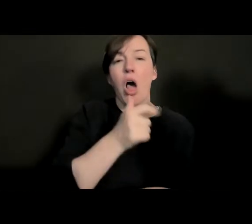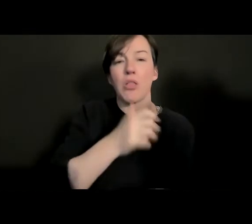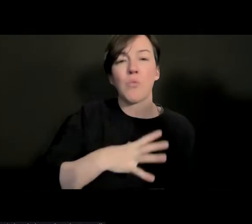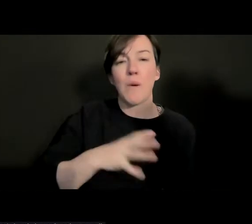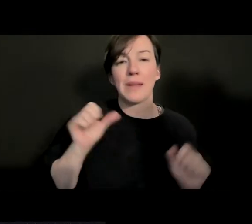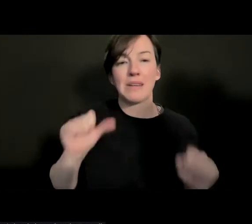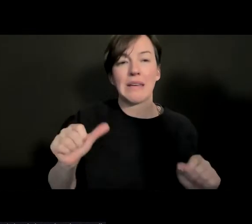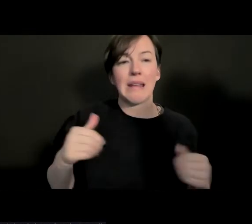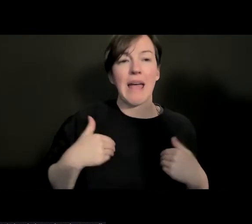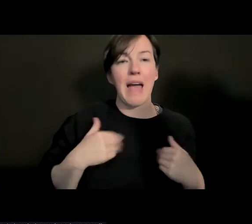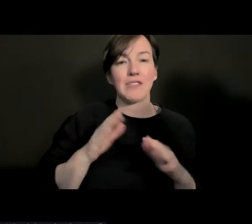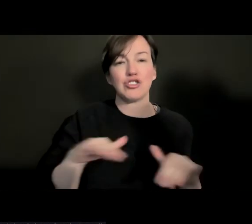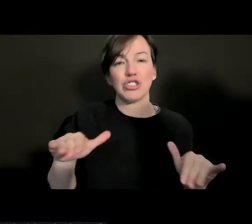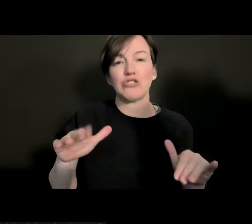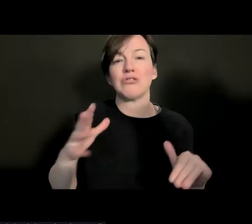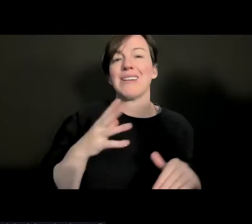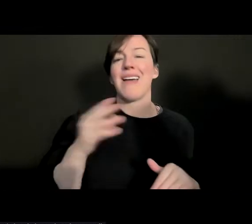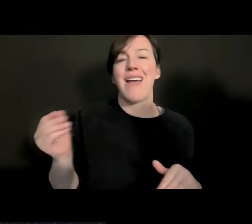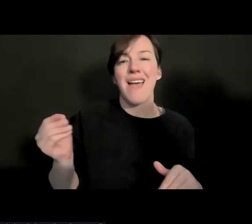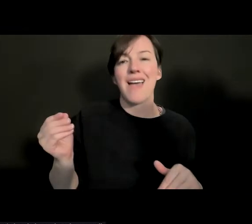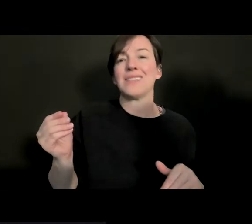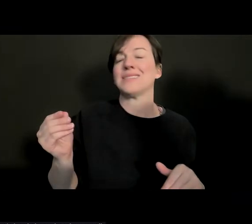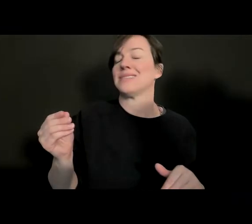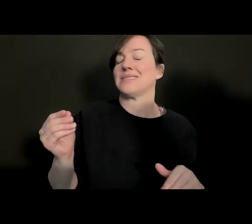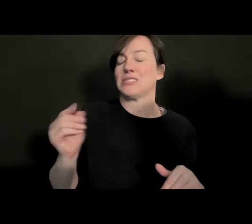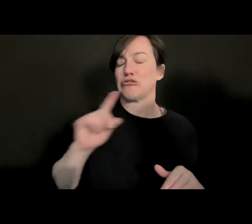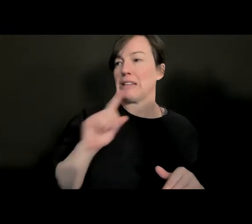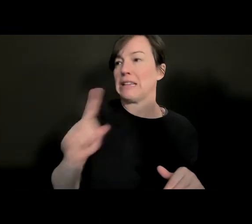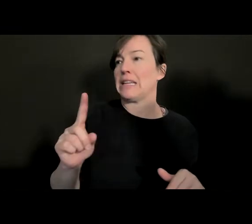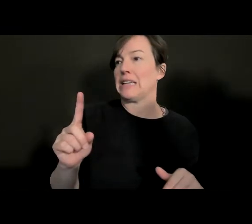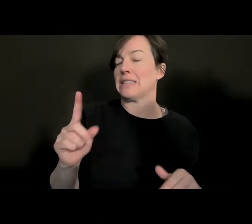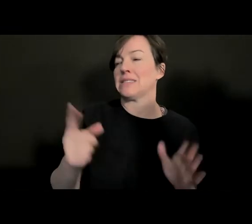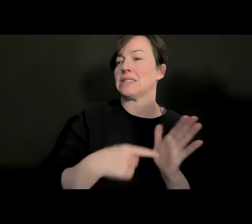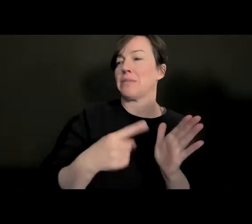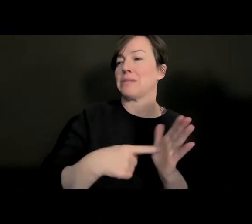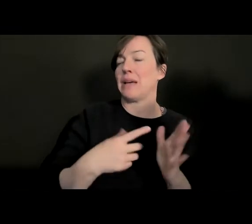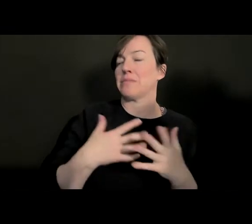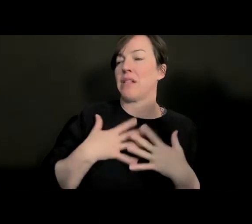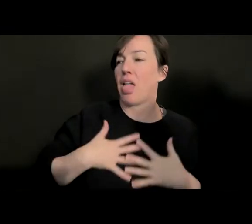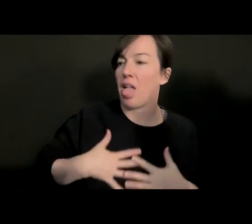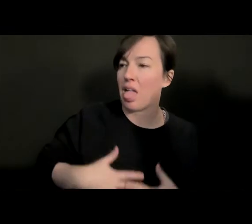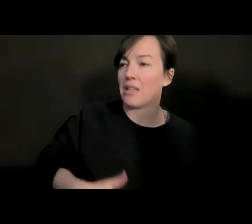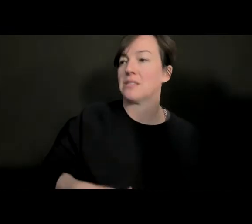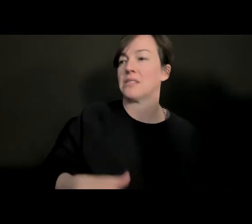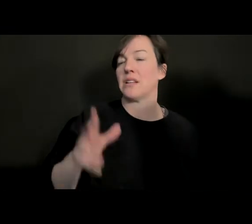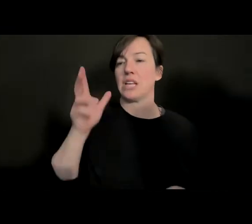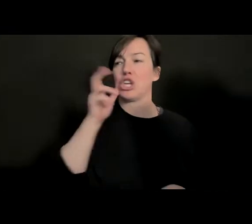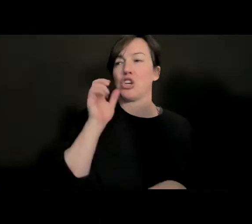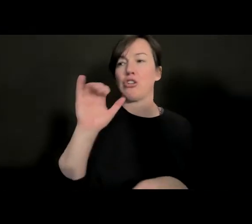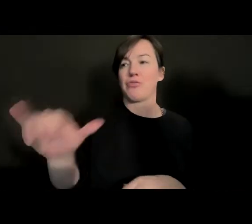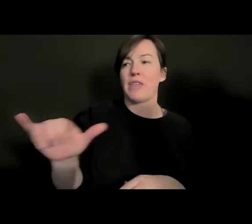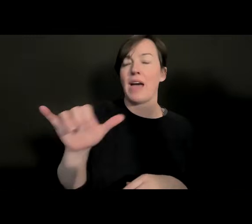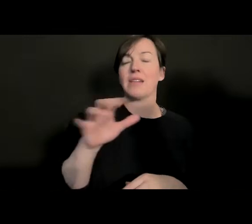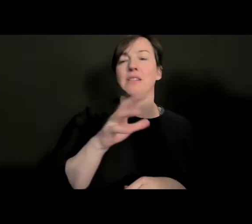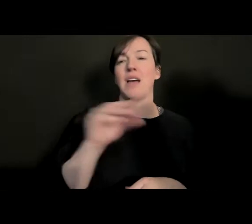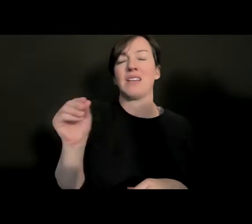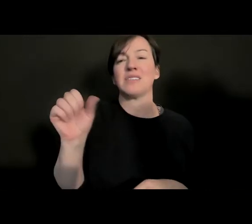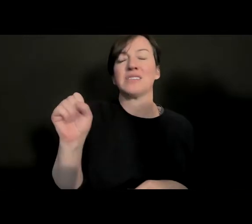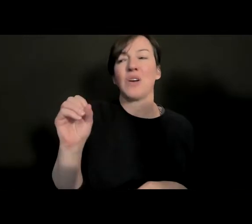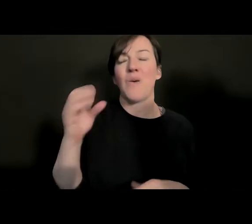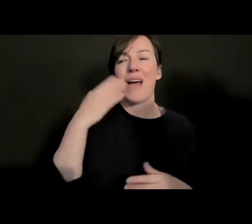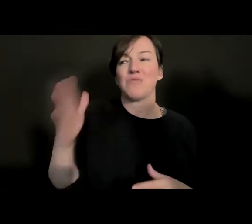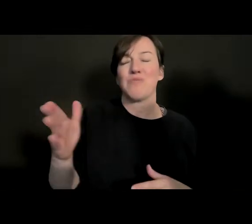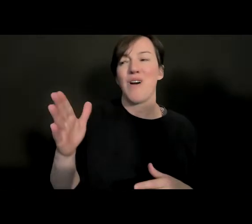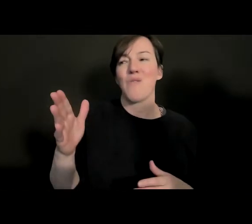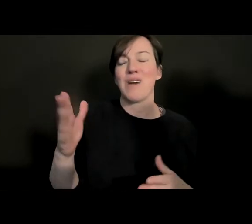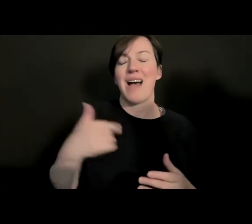children. And it's sometimes pretty devastating to hear that. And so I don't know.